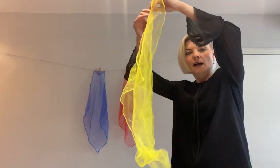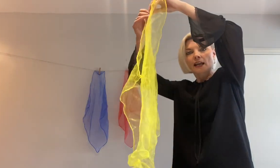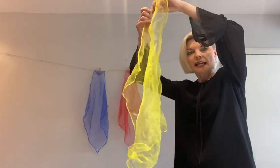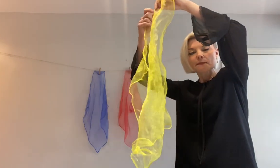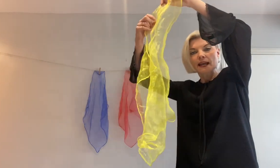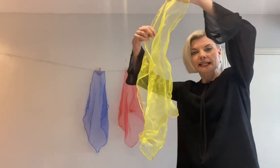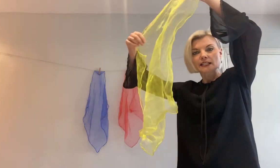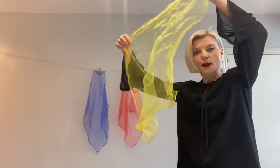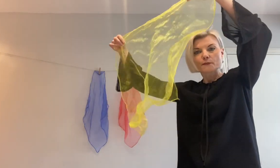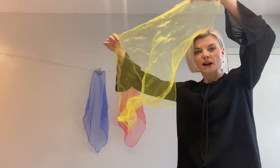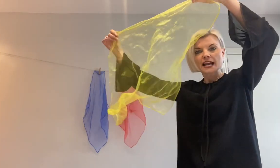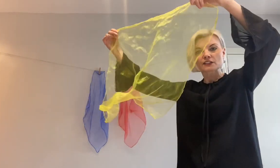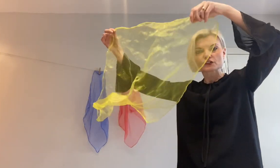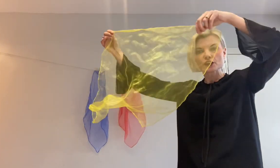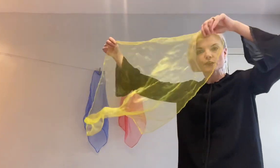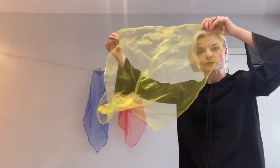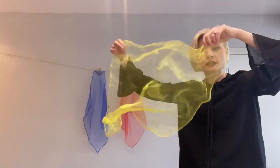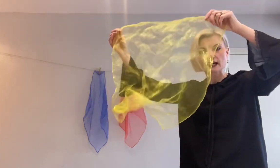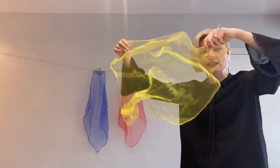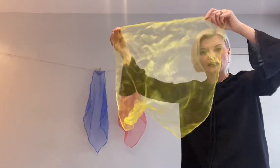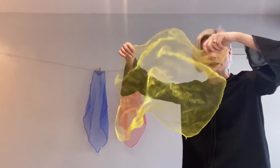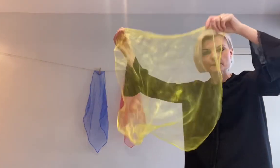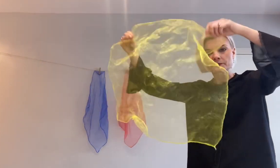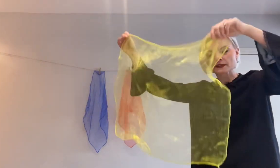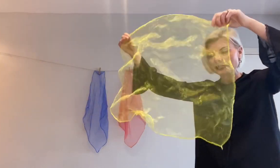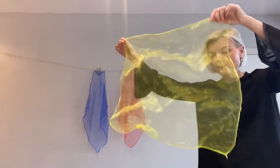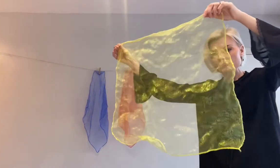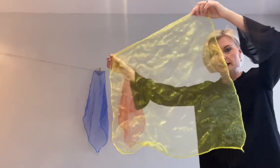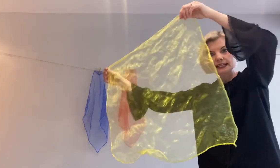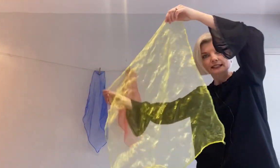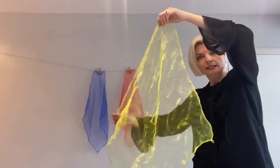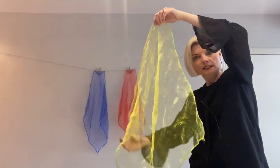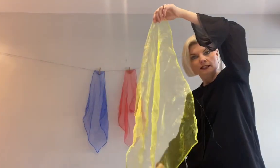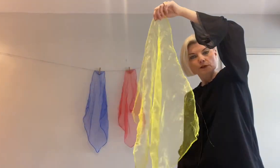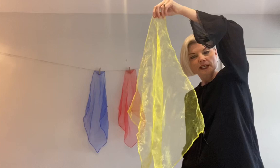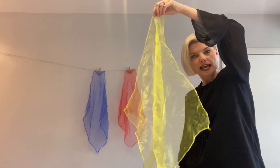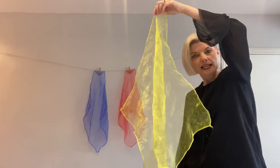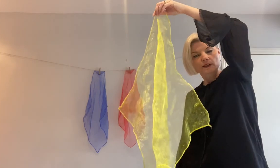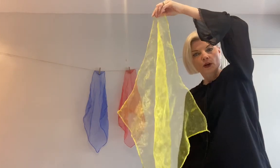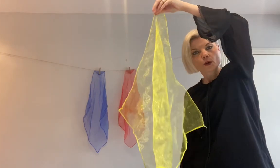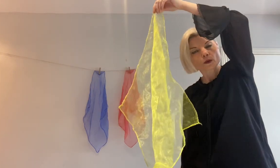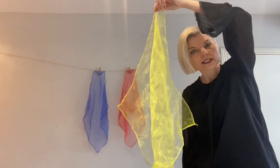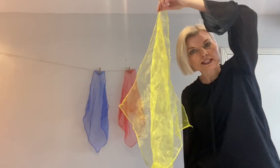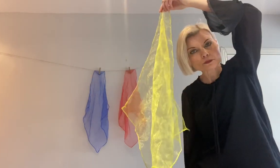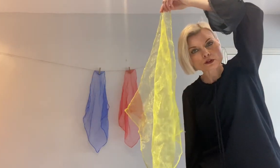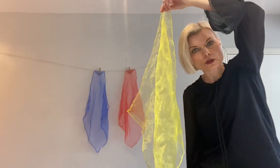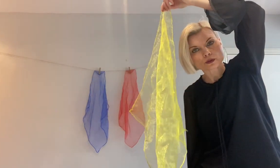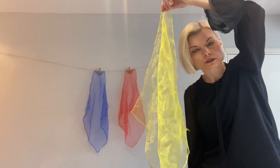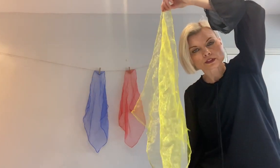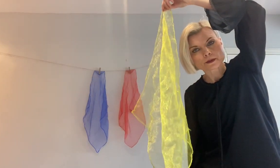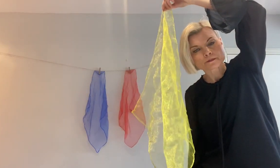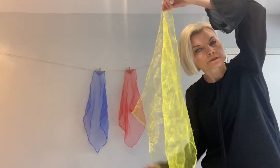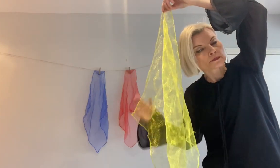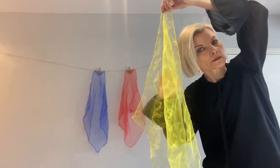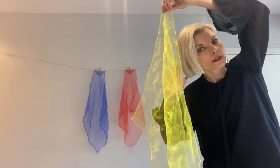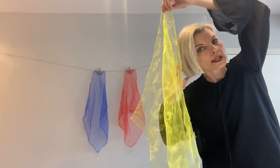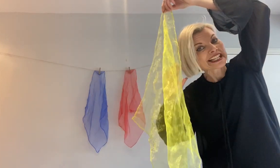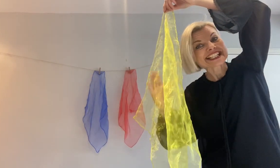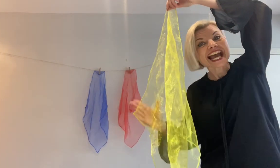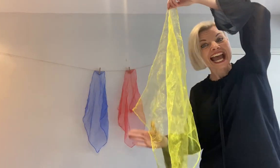He made a brand new colour. Can you see it? You can. What's this one called? Yes,